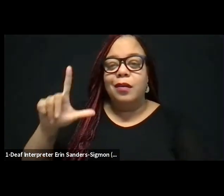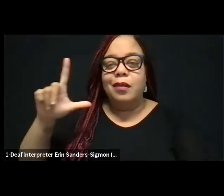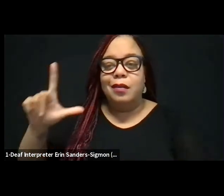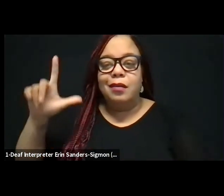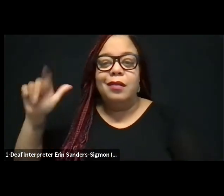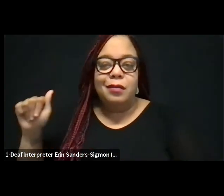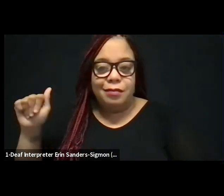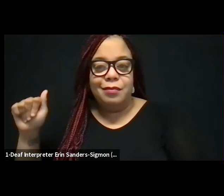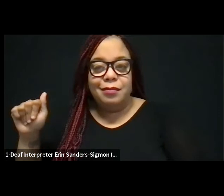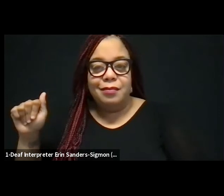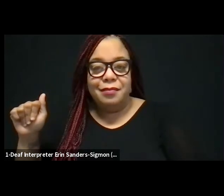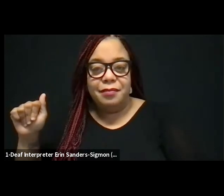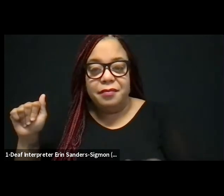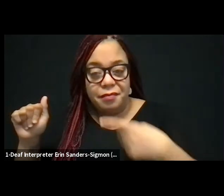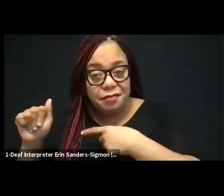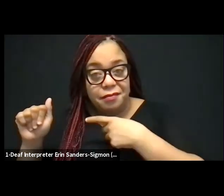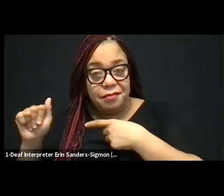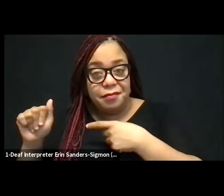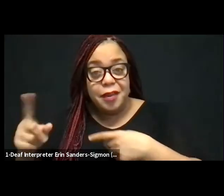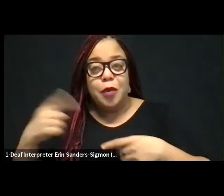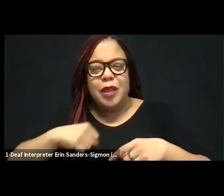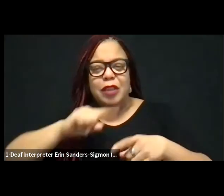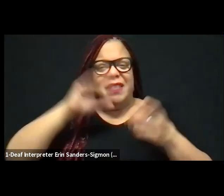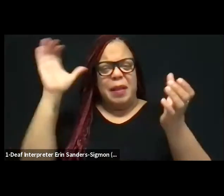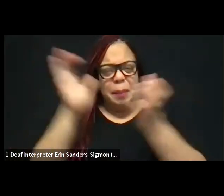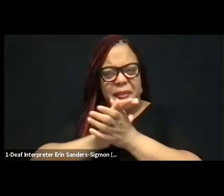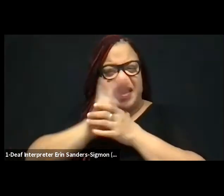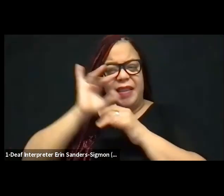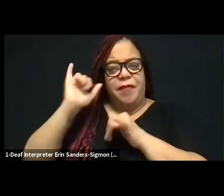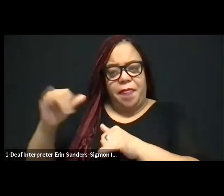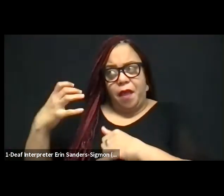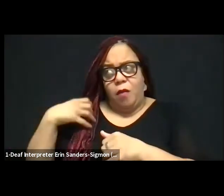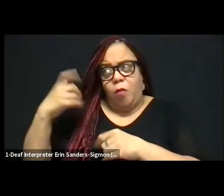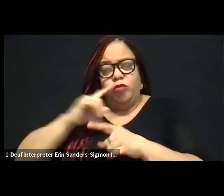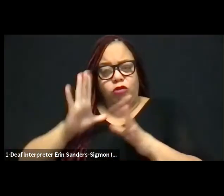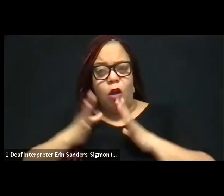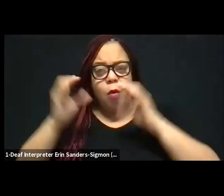has that line in one of his poems.